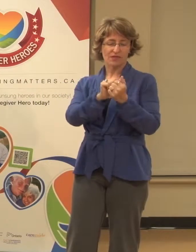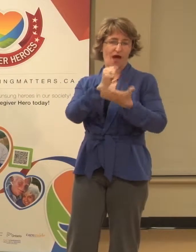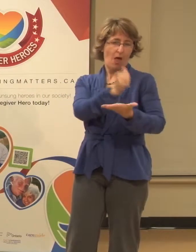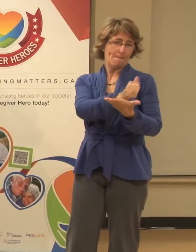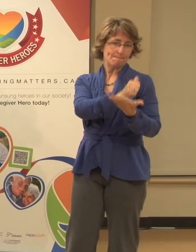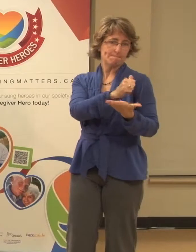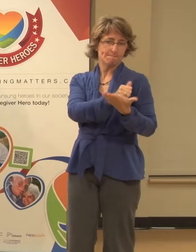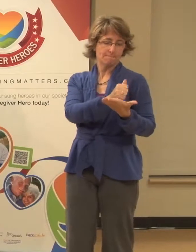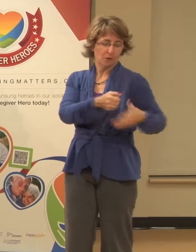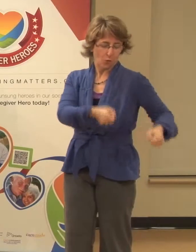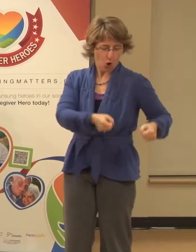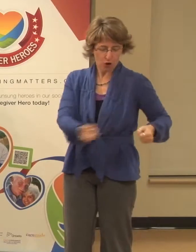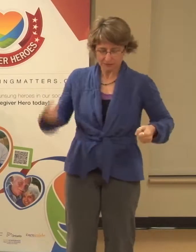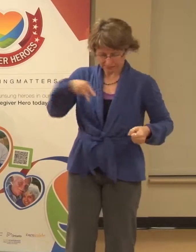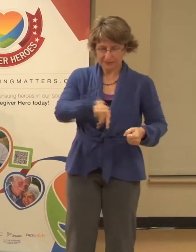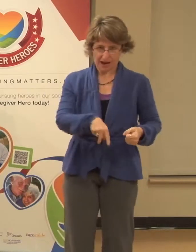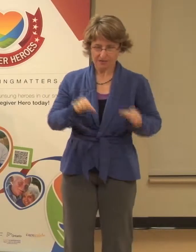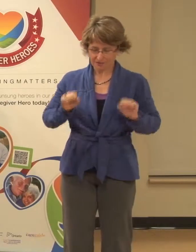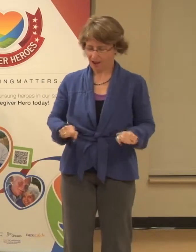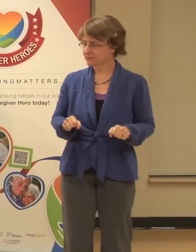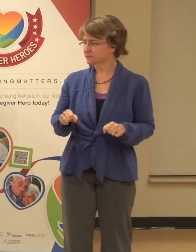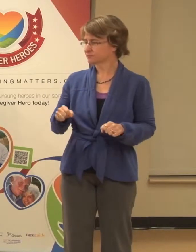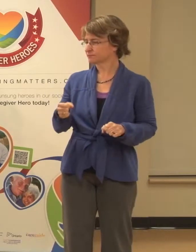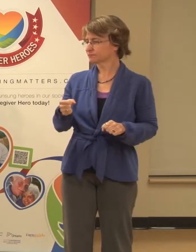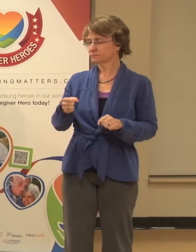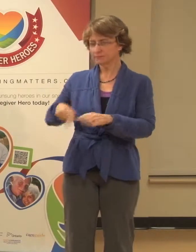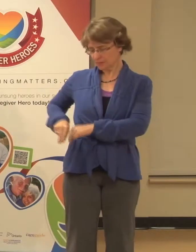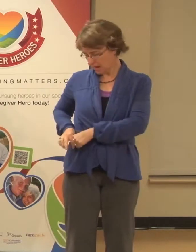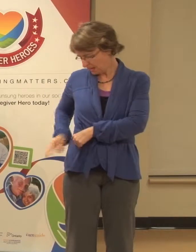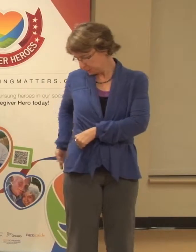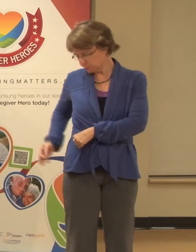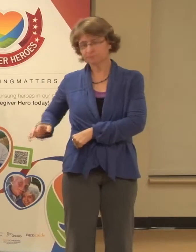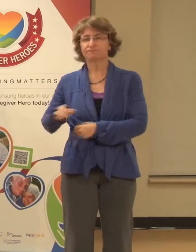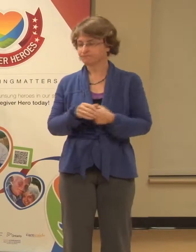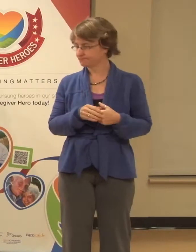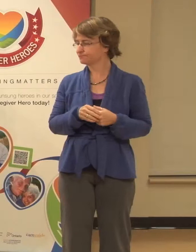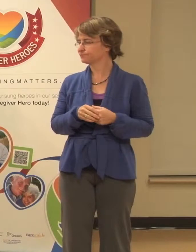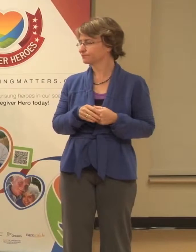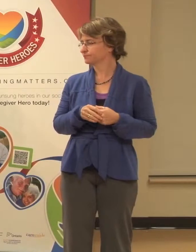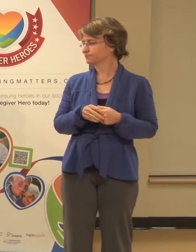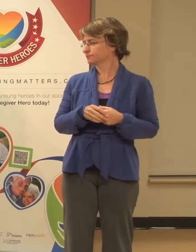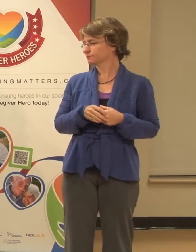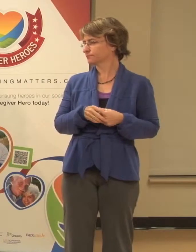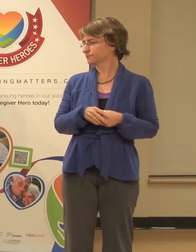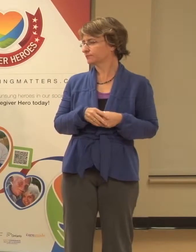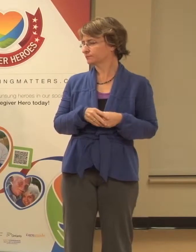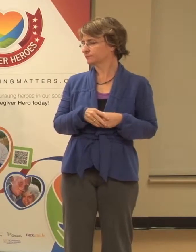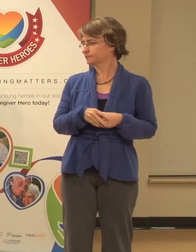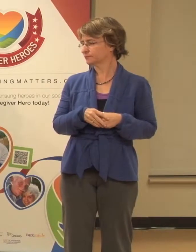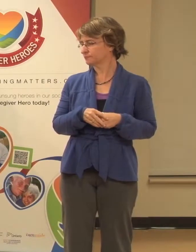of a walker, they can stand up. So from the sides, you can undo it, and they can actually stand